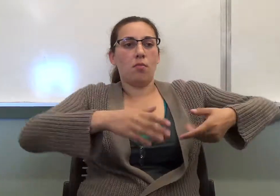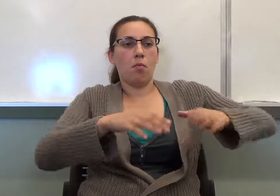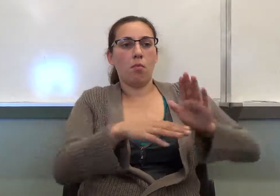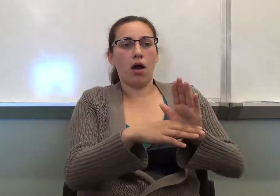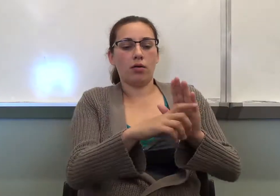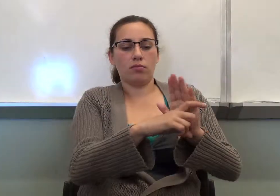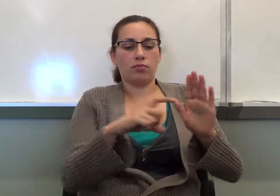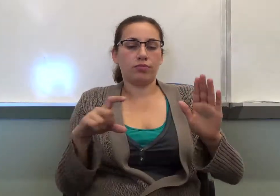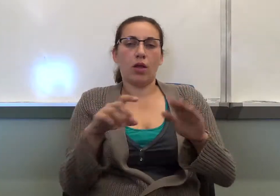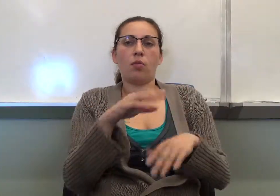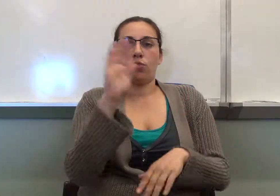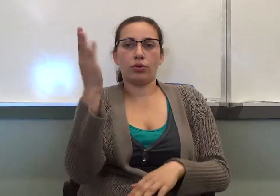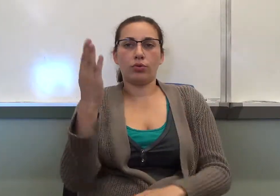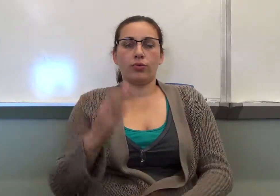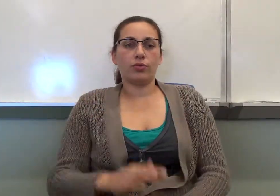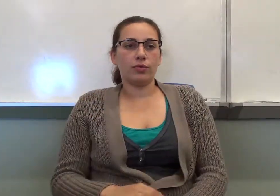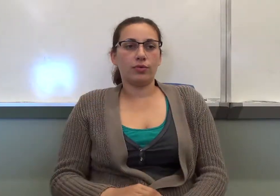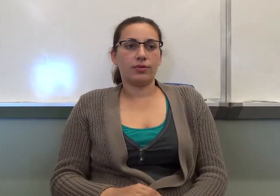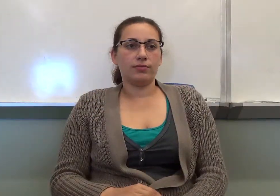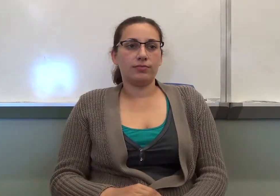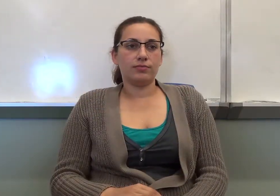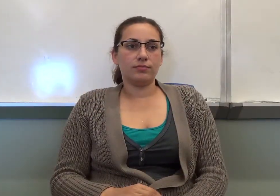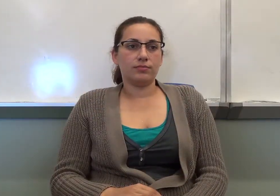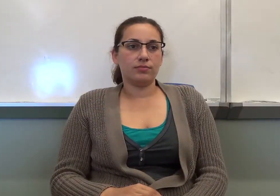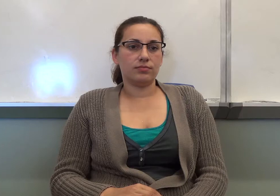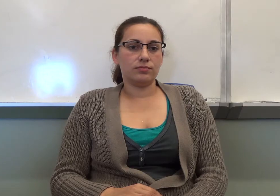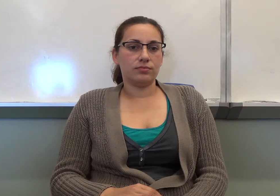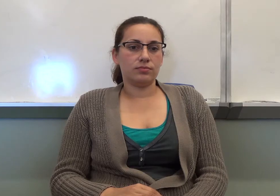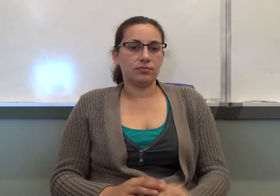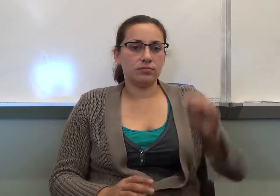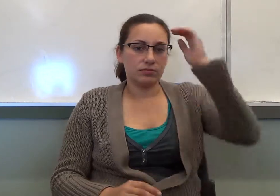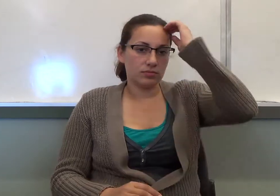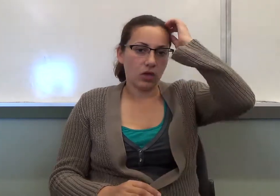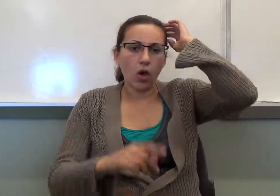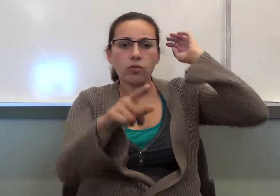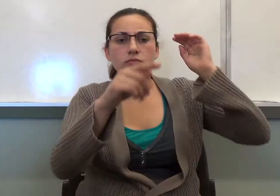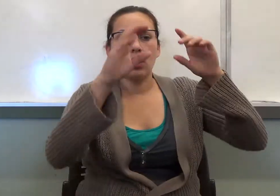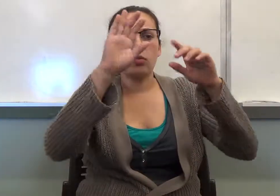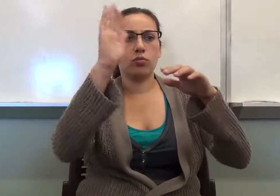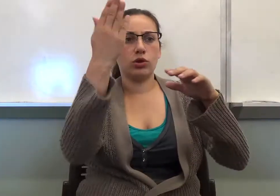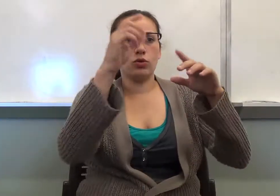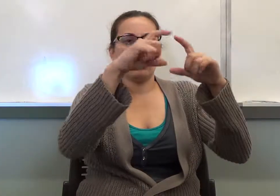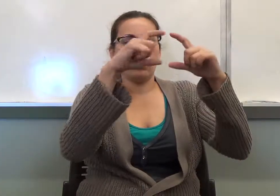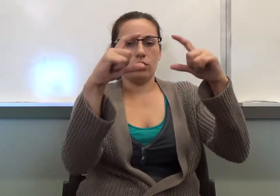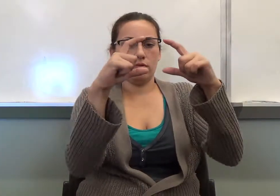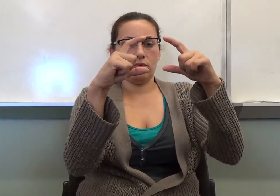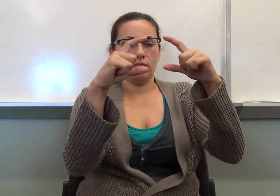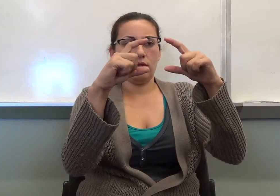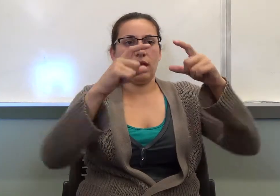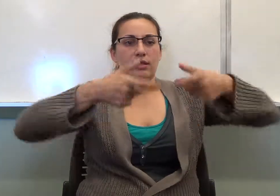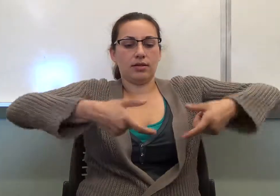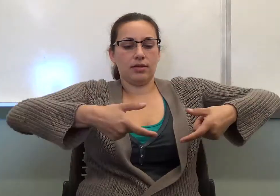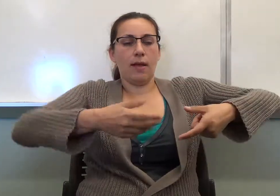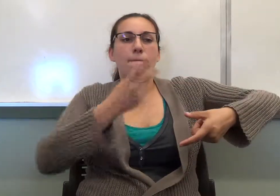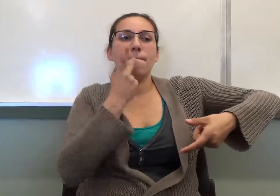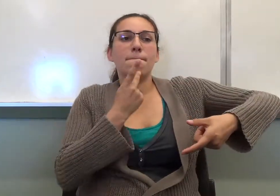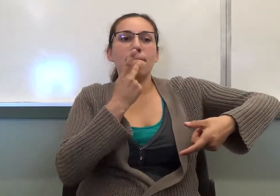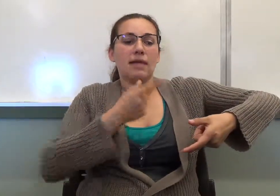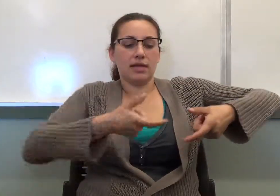up so that the blue pieces of pie are perfectly vertical, all lined up but perfectly vertical. And then they took the bottom half,